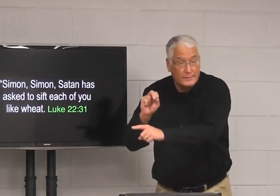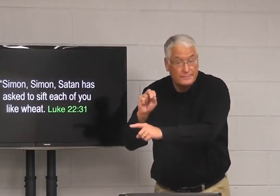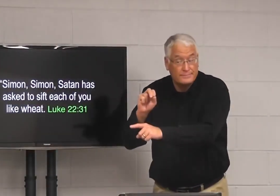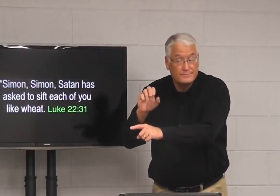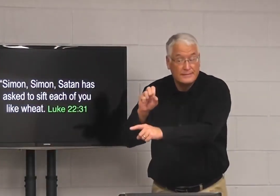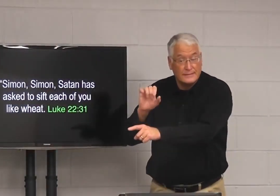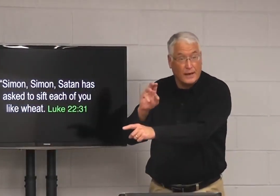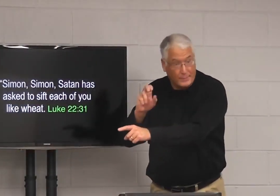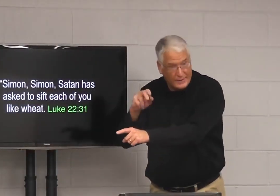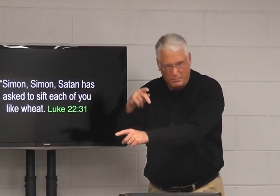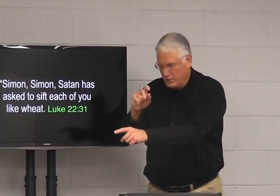Simon, Simon,